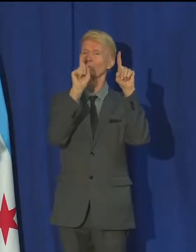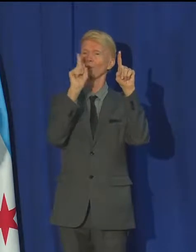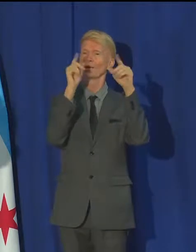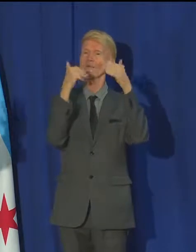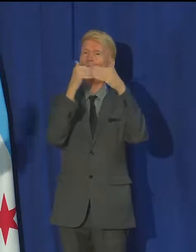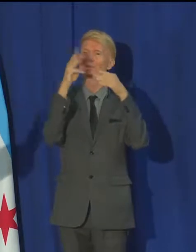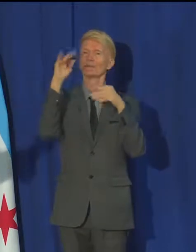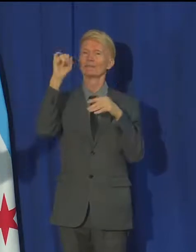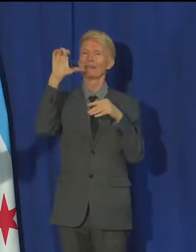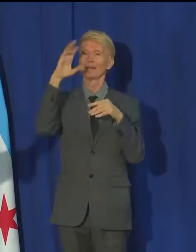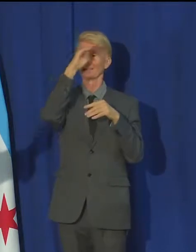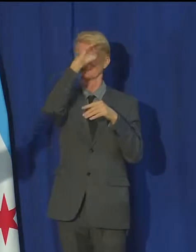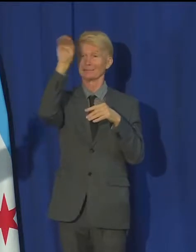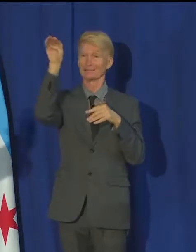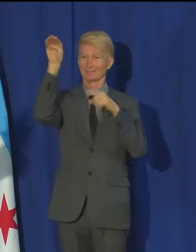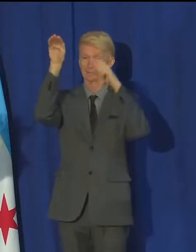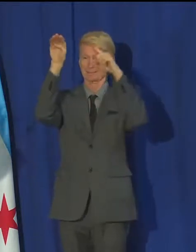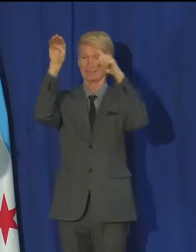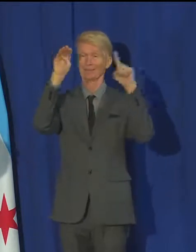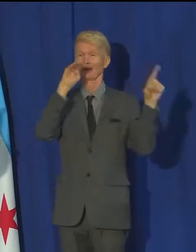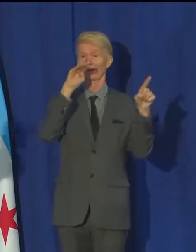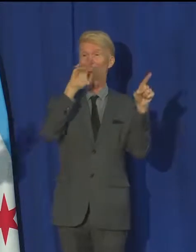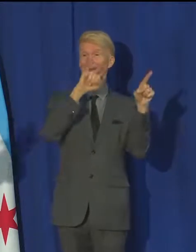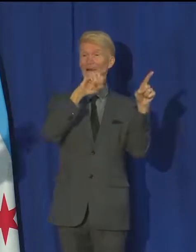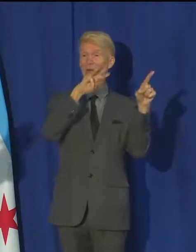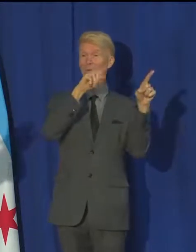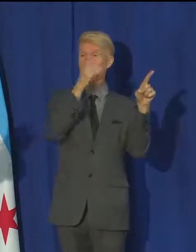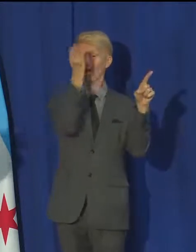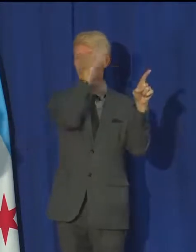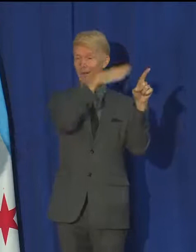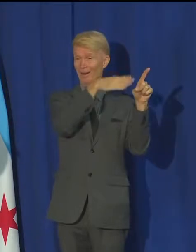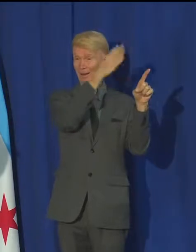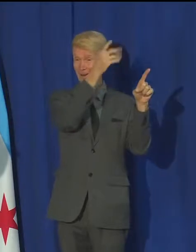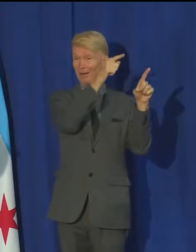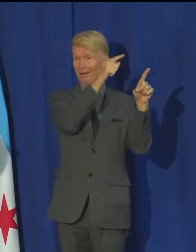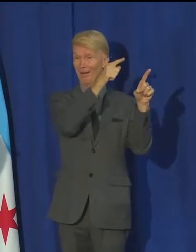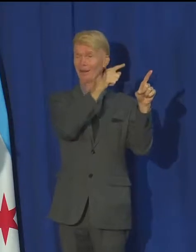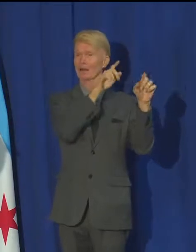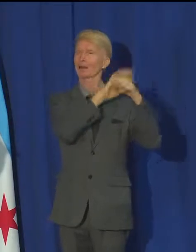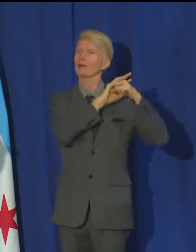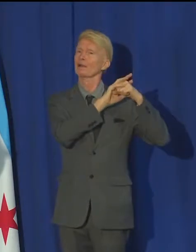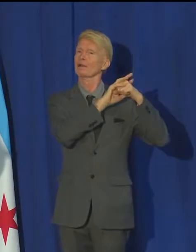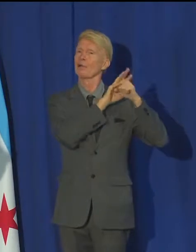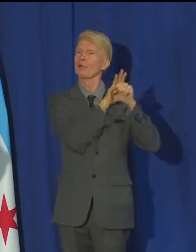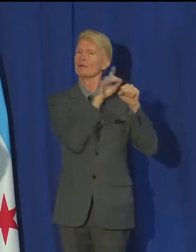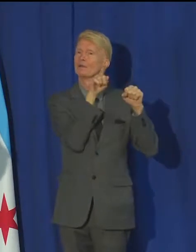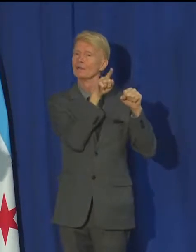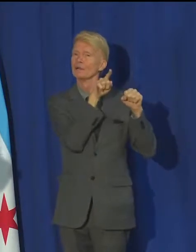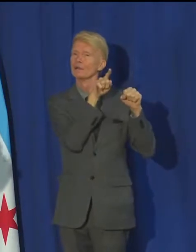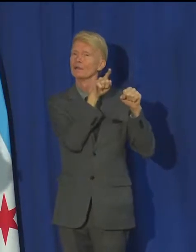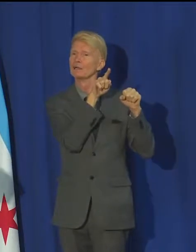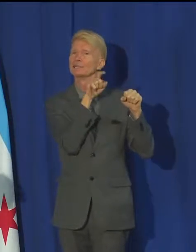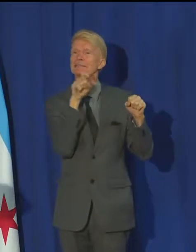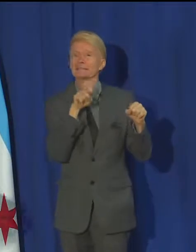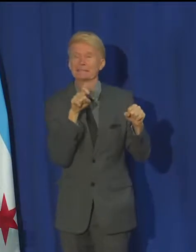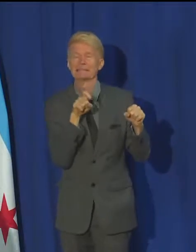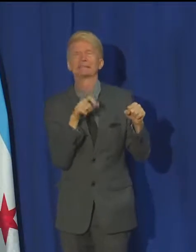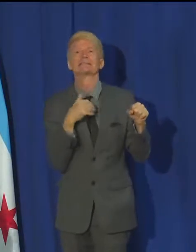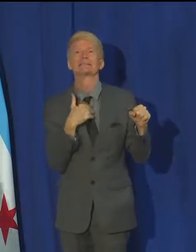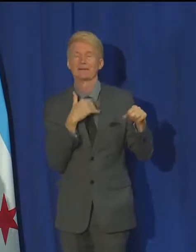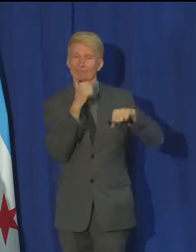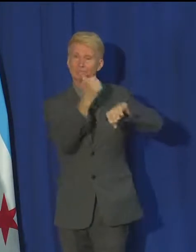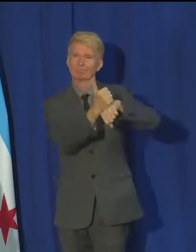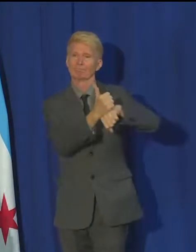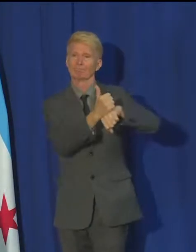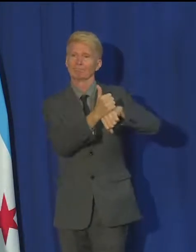borders Wisconsin and Iowa, is the one region in the state that has had that has needed to have state restrictions